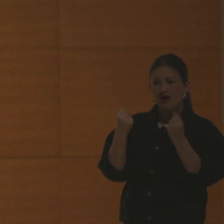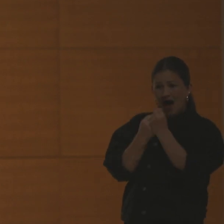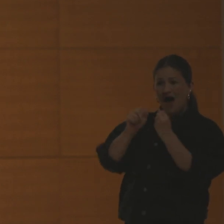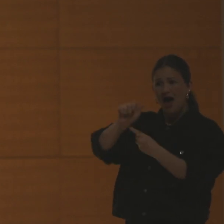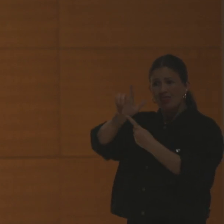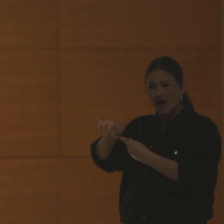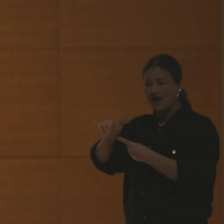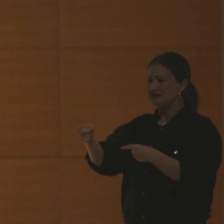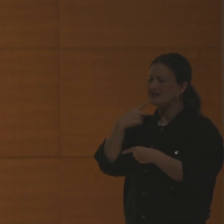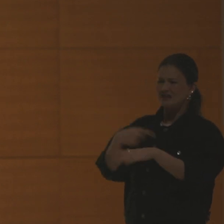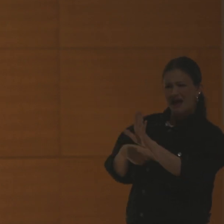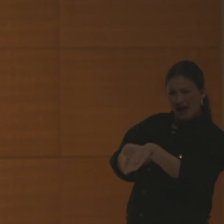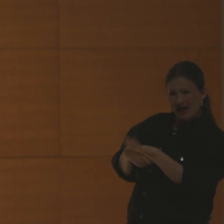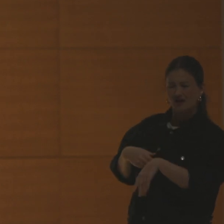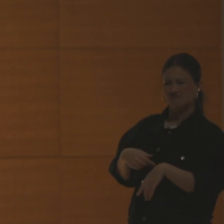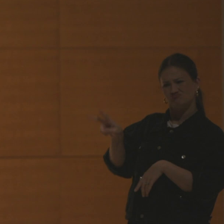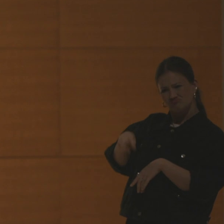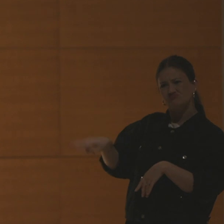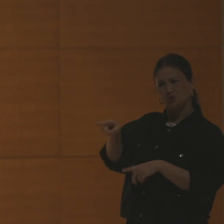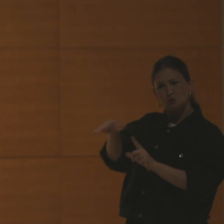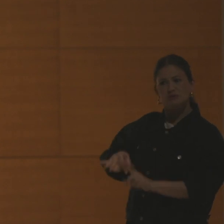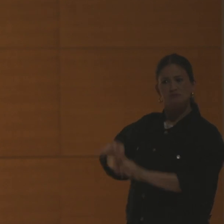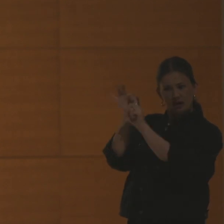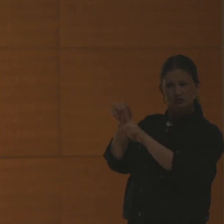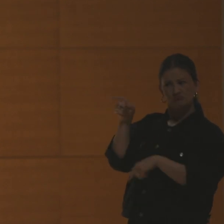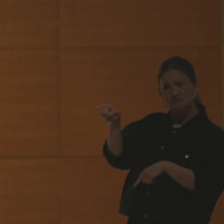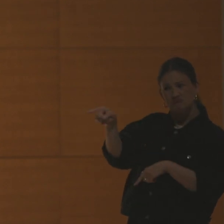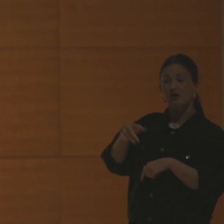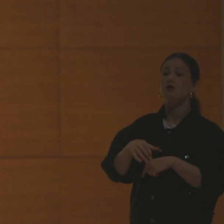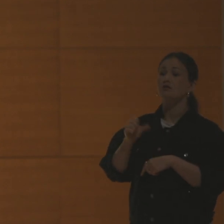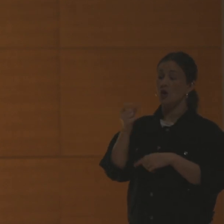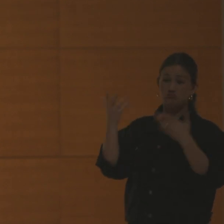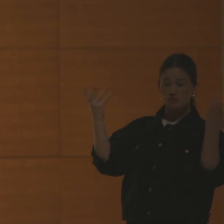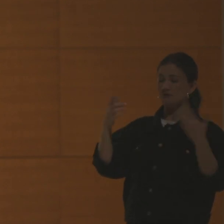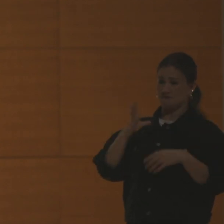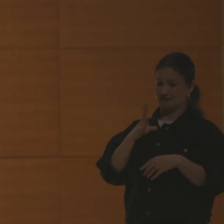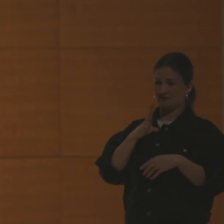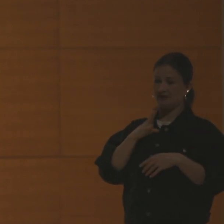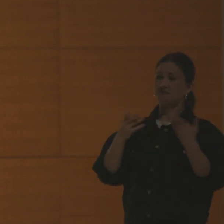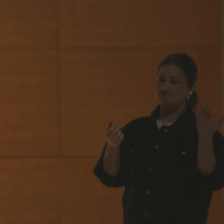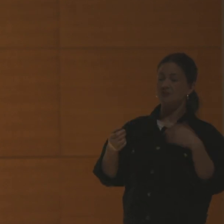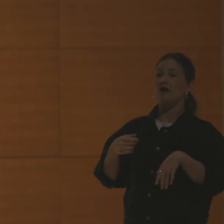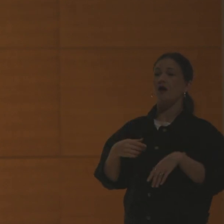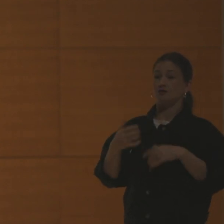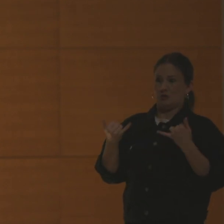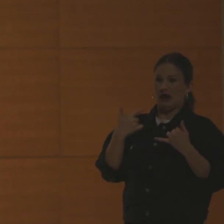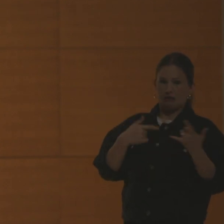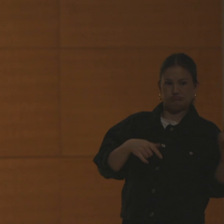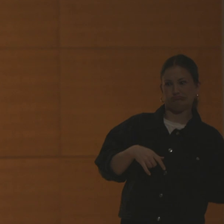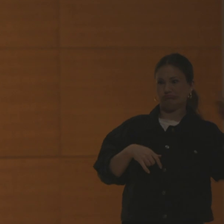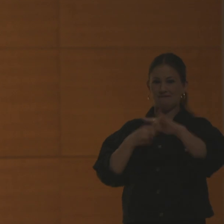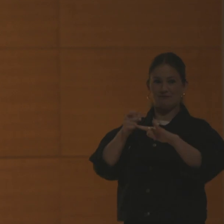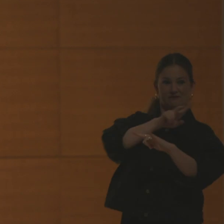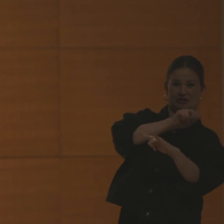who says, hey kid, you've got something. And so I rode my pen around the world, and today I rode my pen from Virginia to Brooklyn,